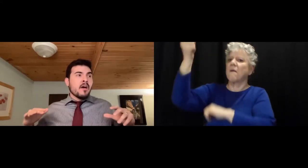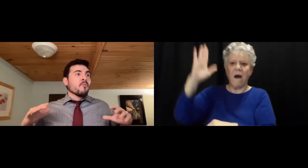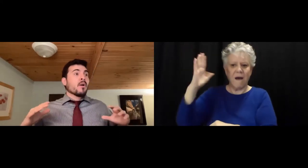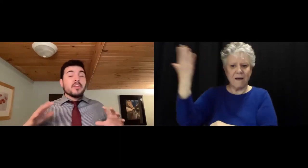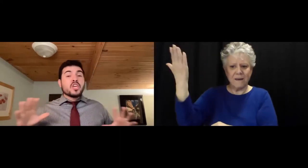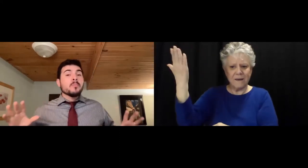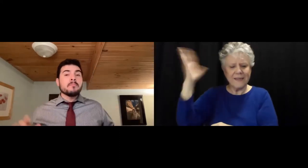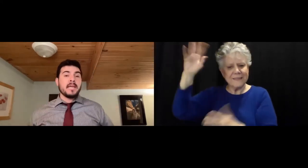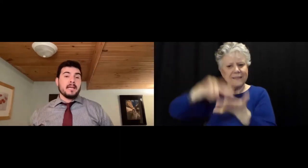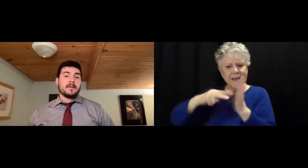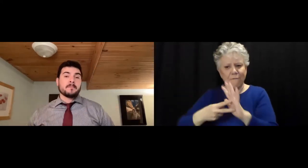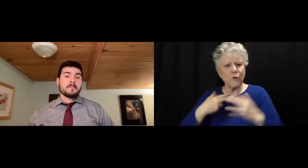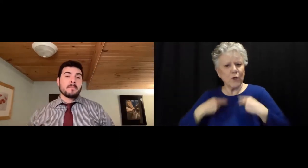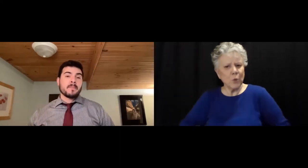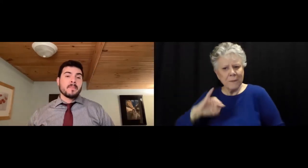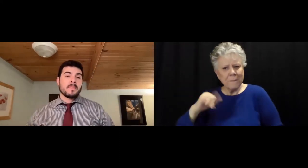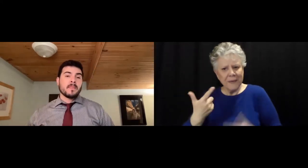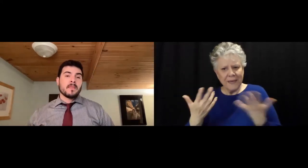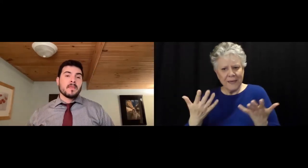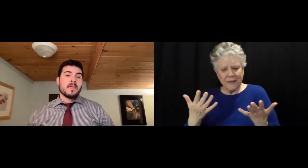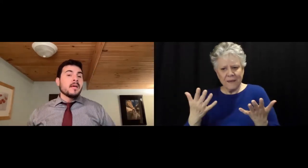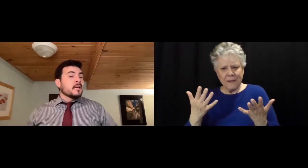intent for the human being?